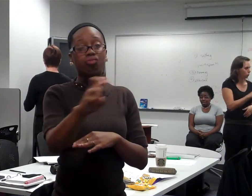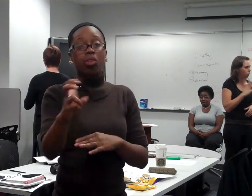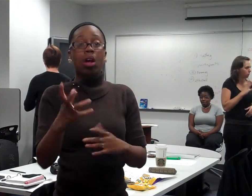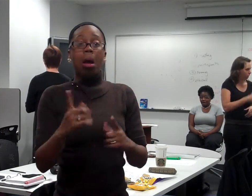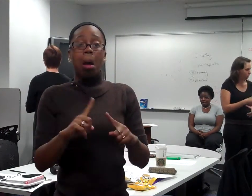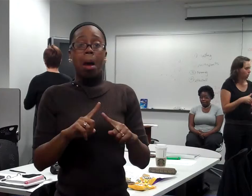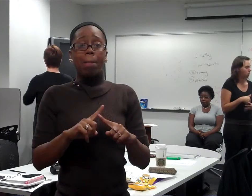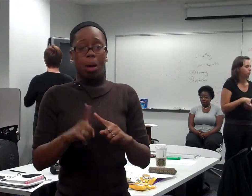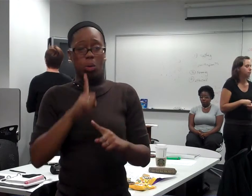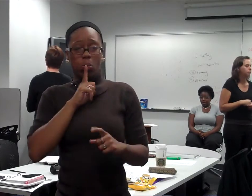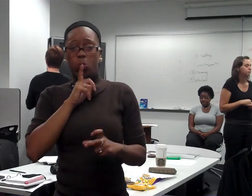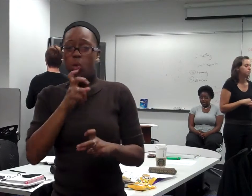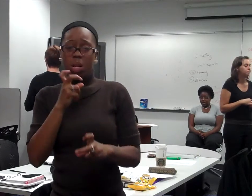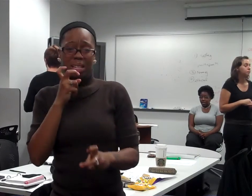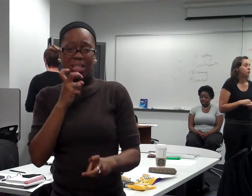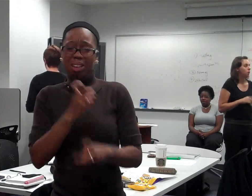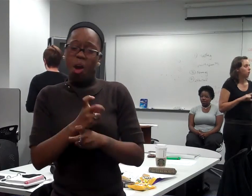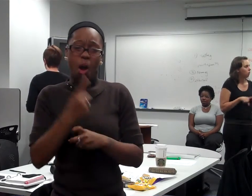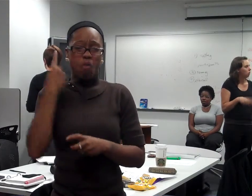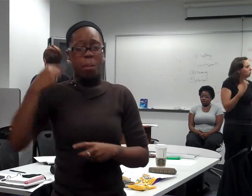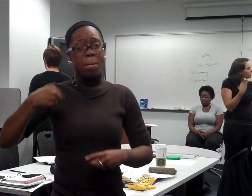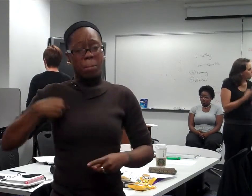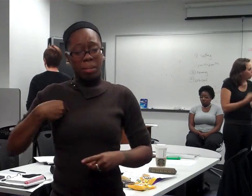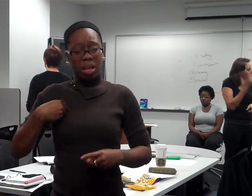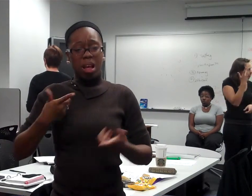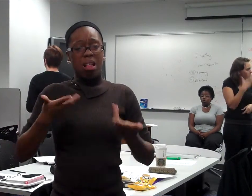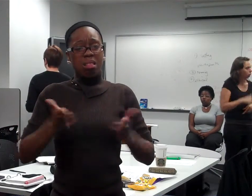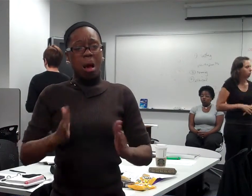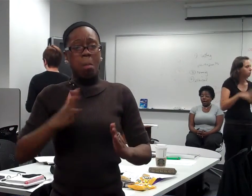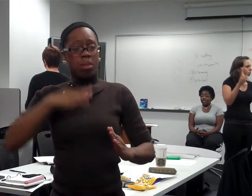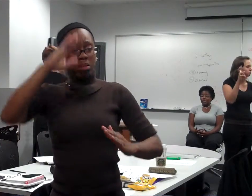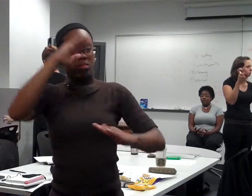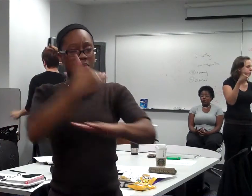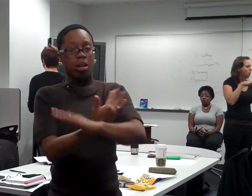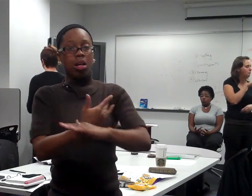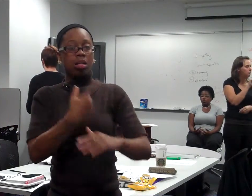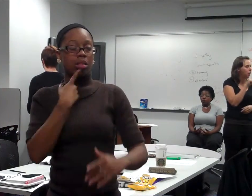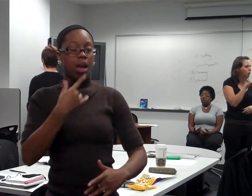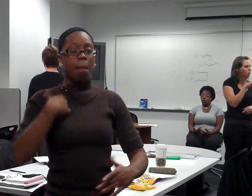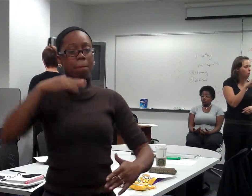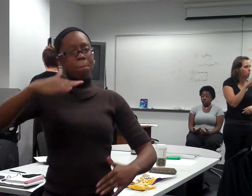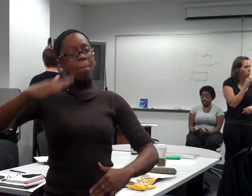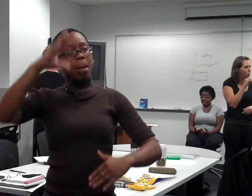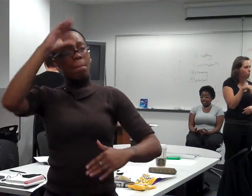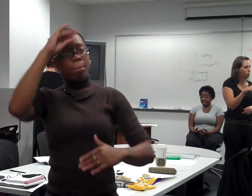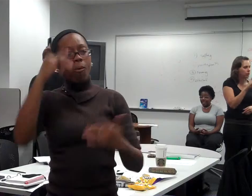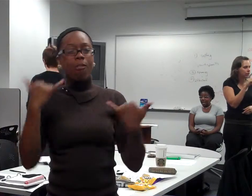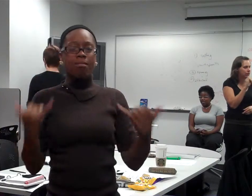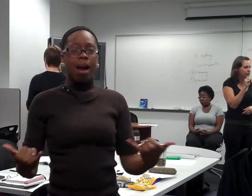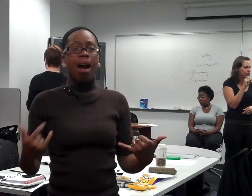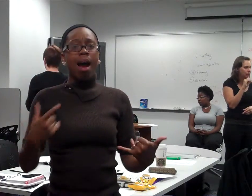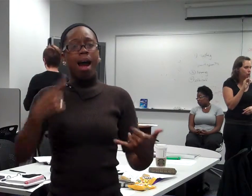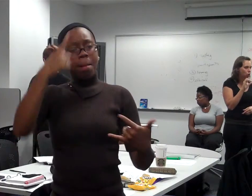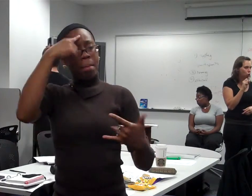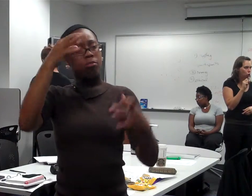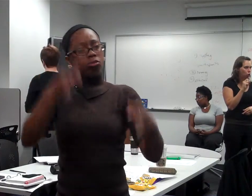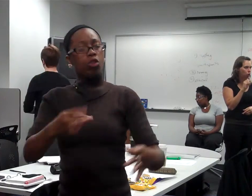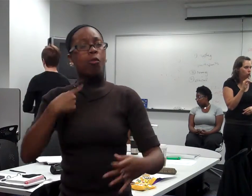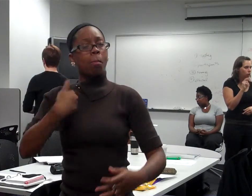let him make that big boy decision and, you know, enjoy the rides that I felt were for the older kids and not so much for my younger